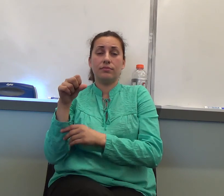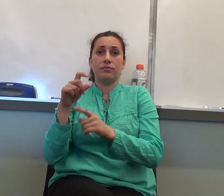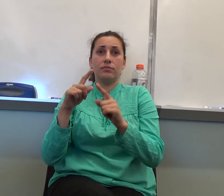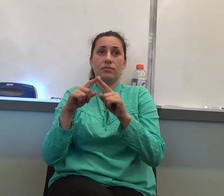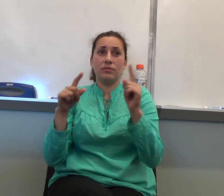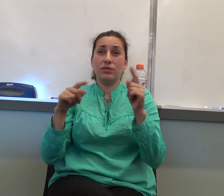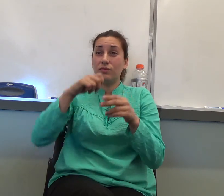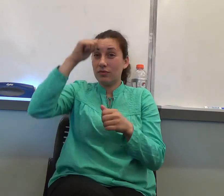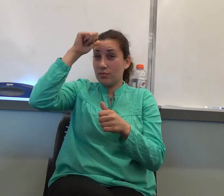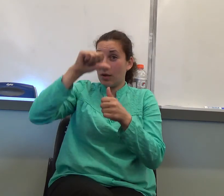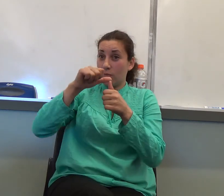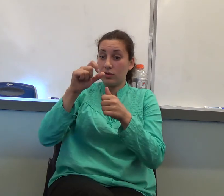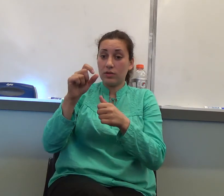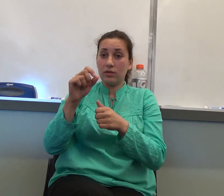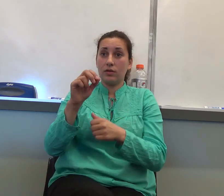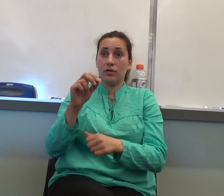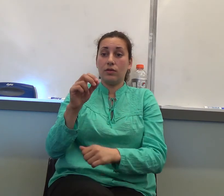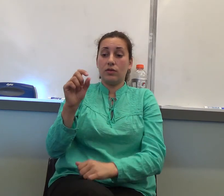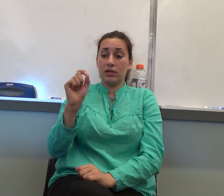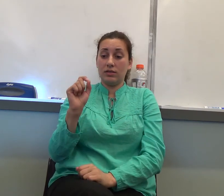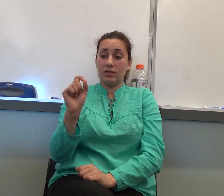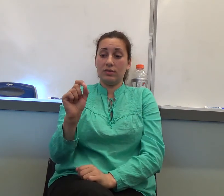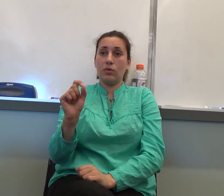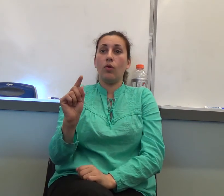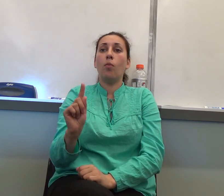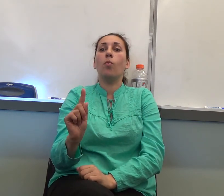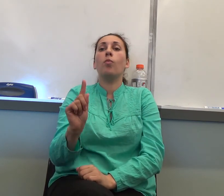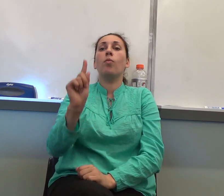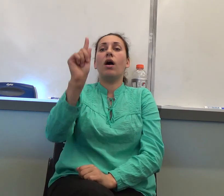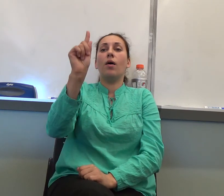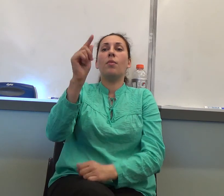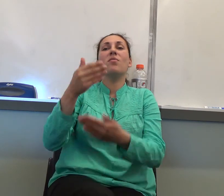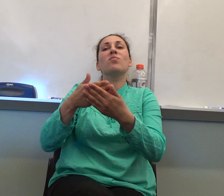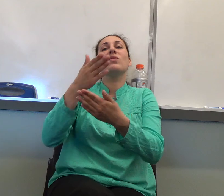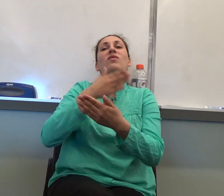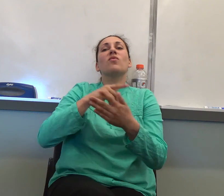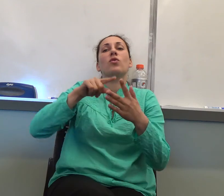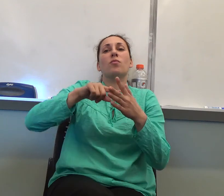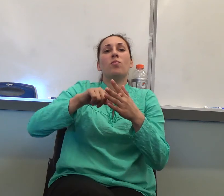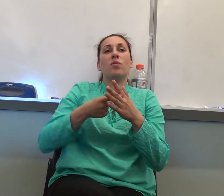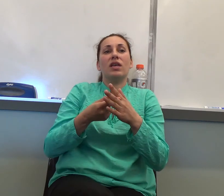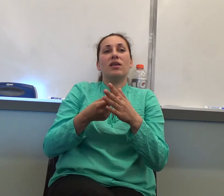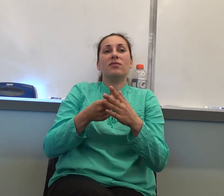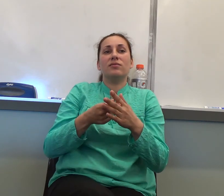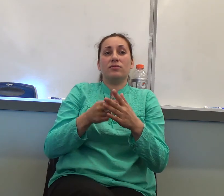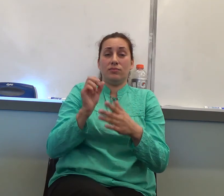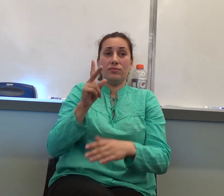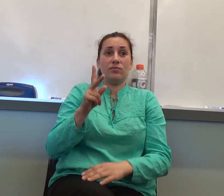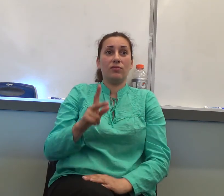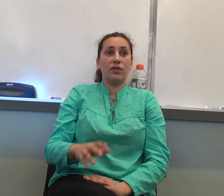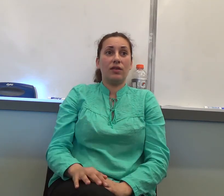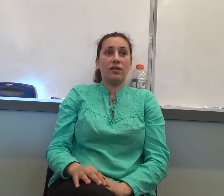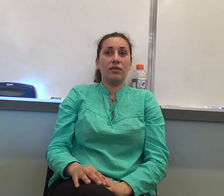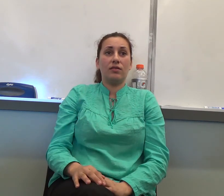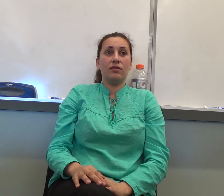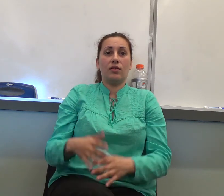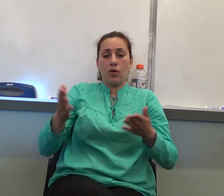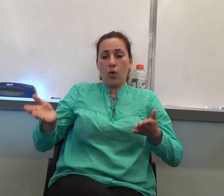remember, bring that up right there before you start, so you'll know where the correct decimal point is, then go ahead and divide. 13